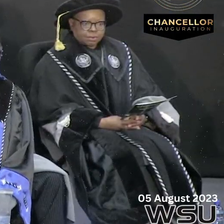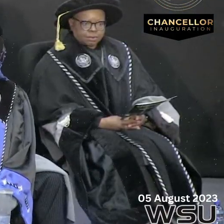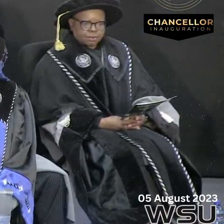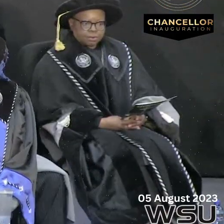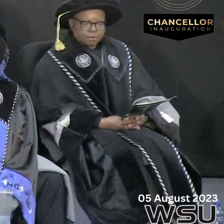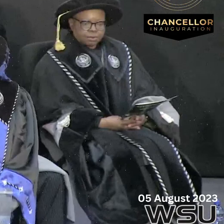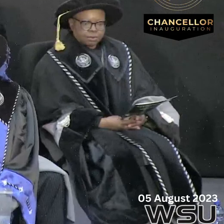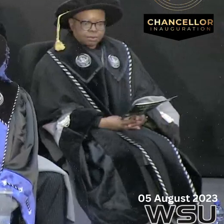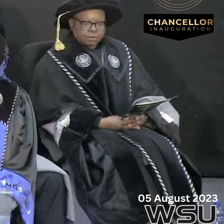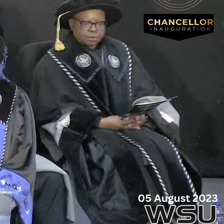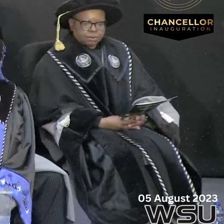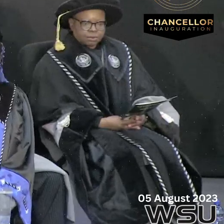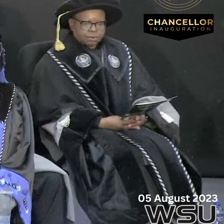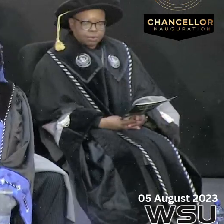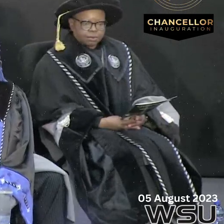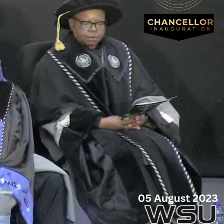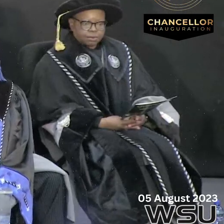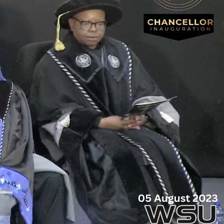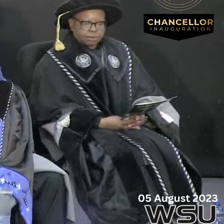Ithi,